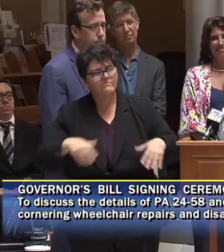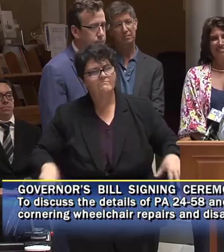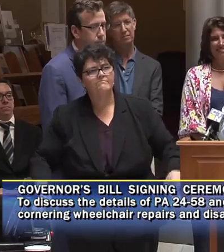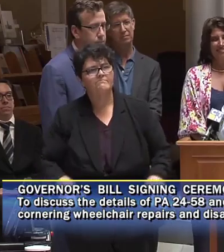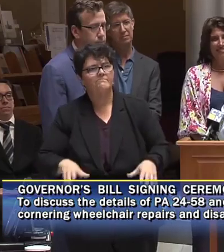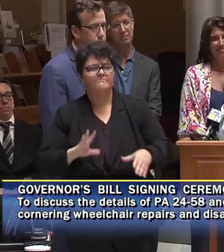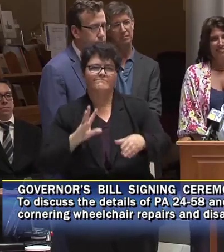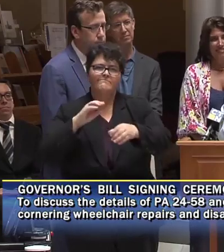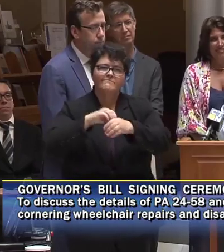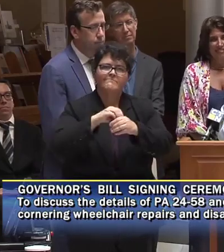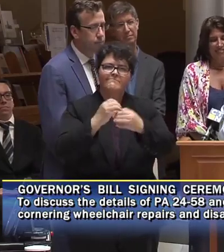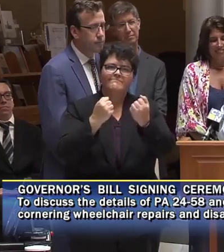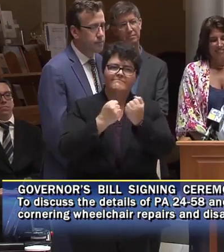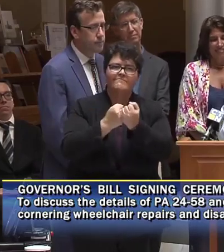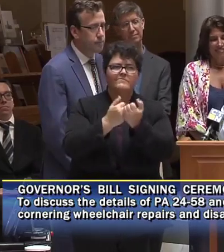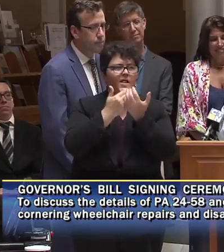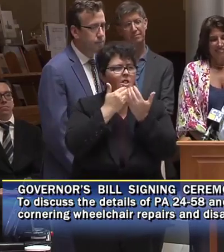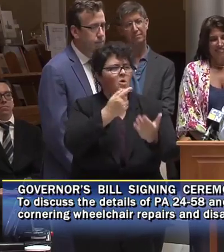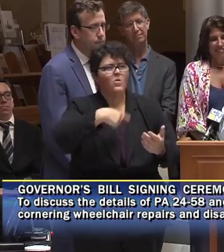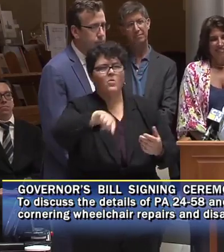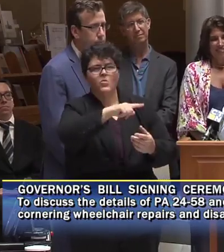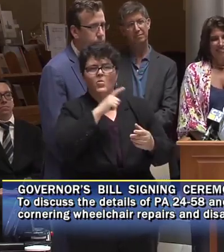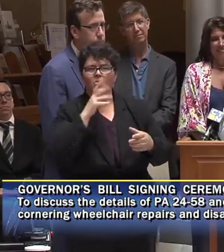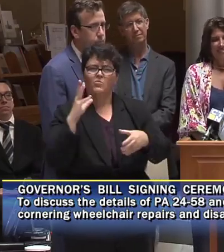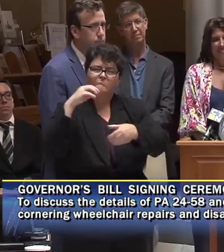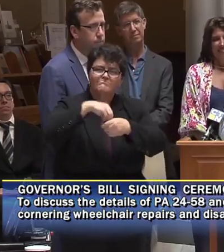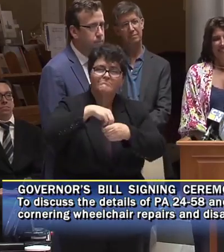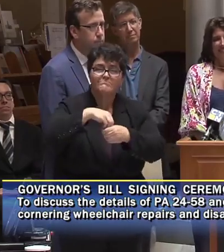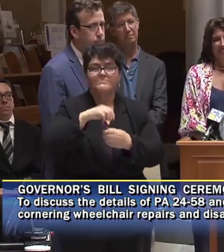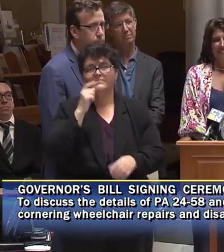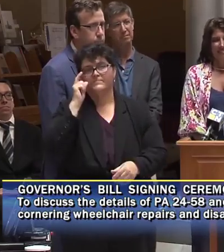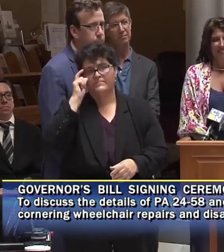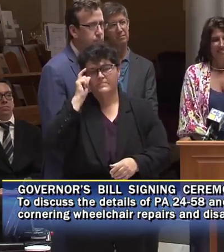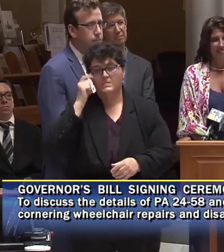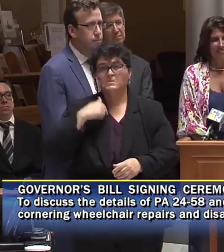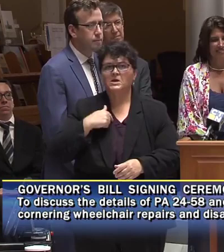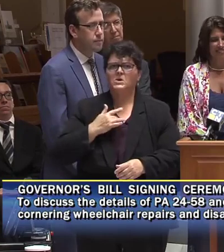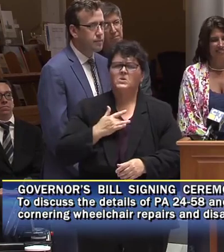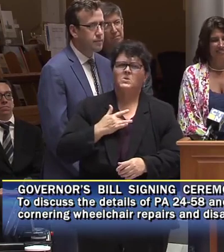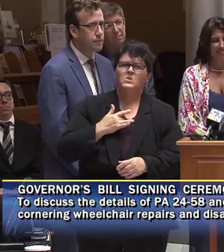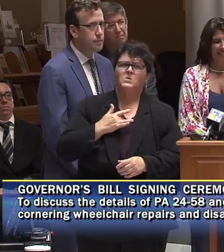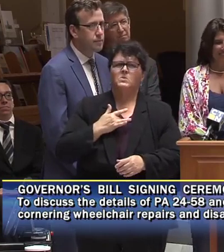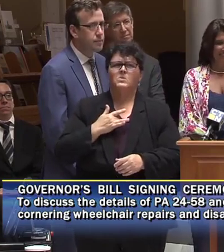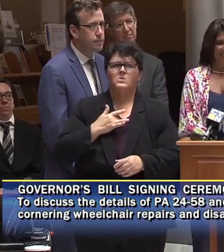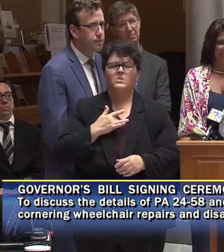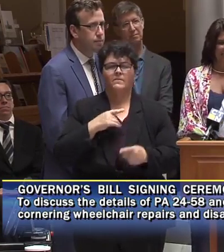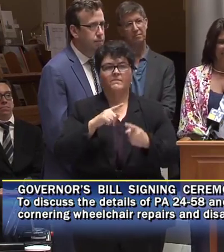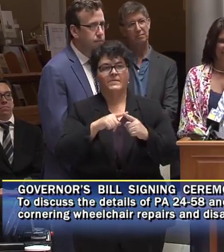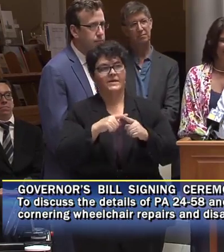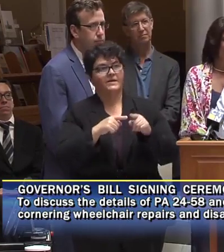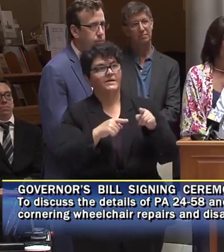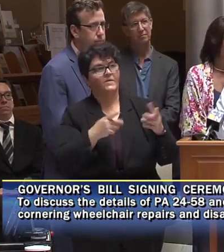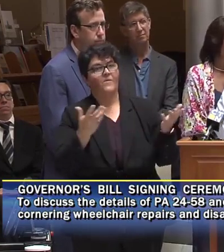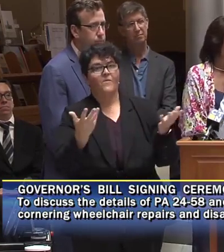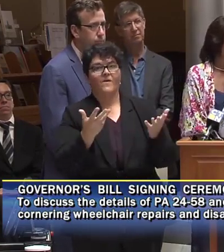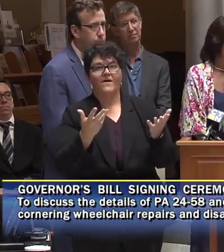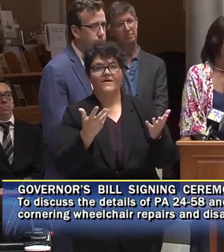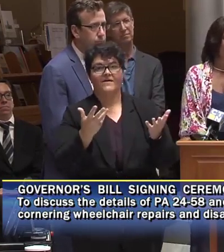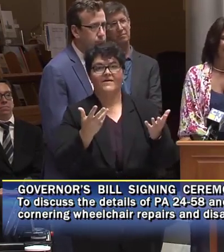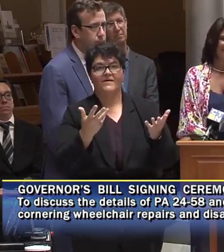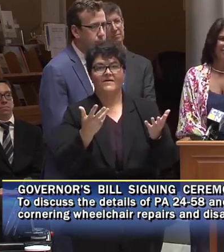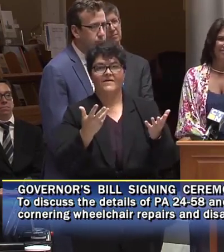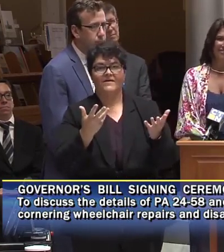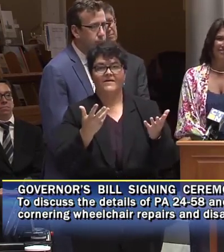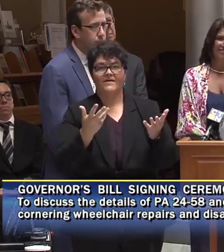And I'm struck by what opportunity means. When Andrea Barton Reeves was over at